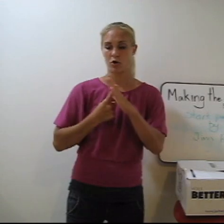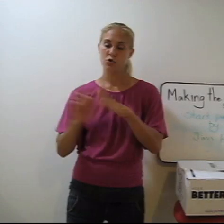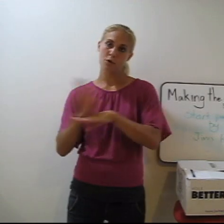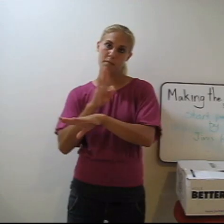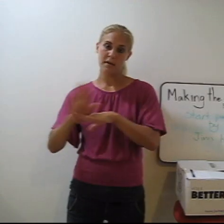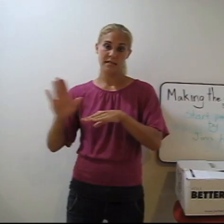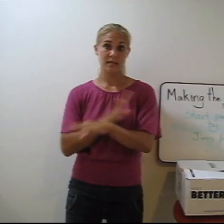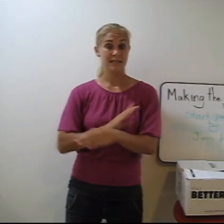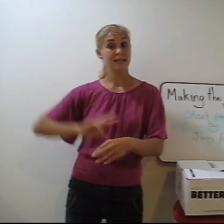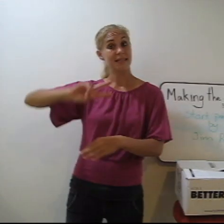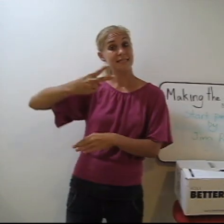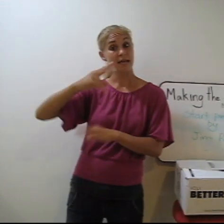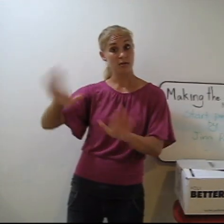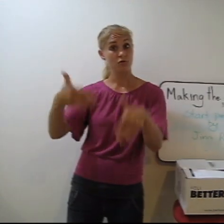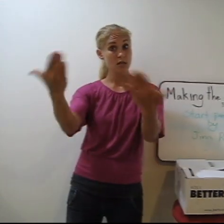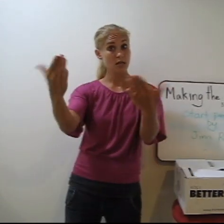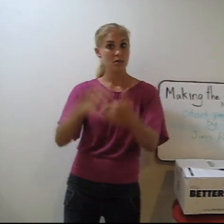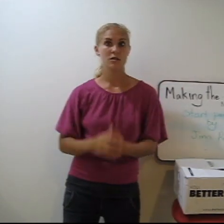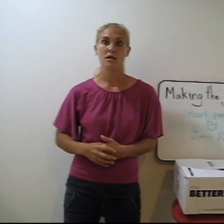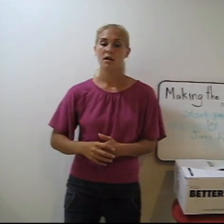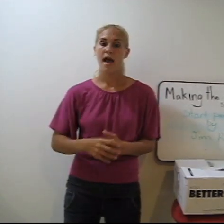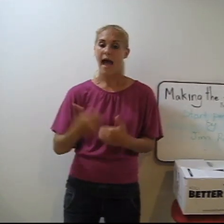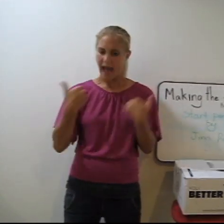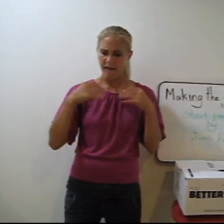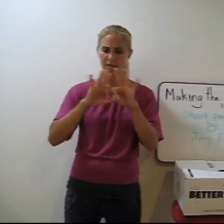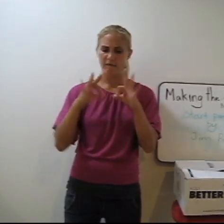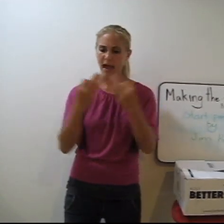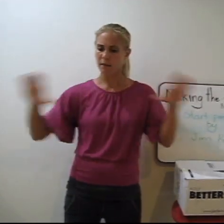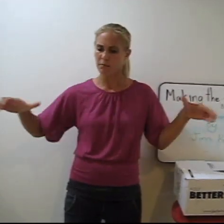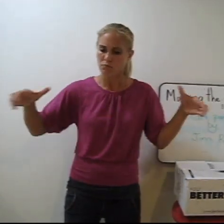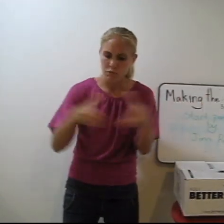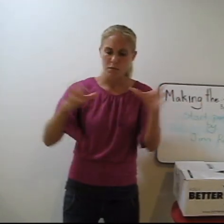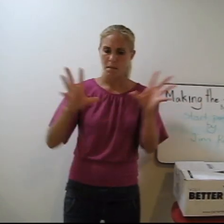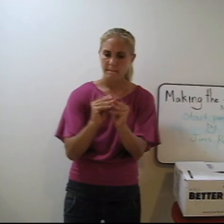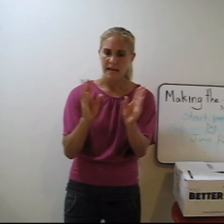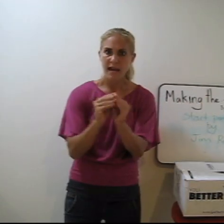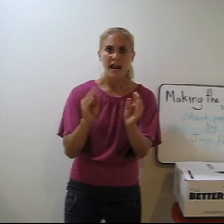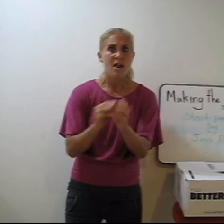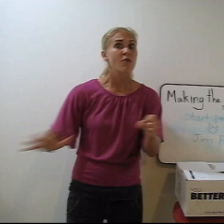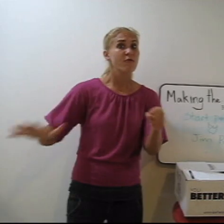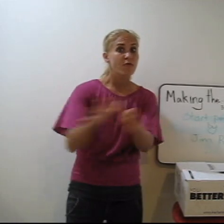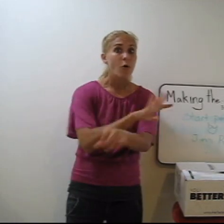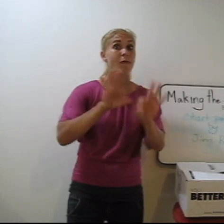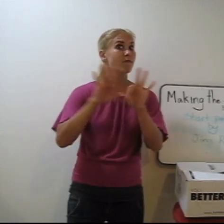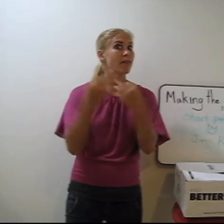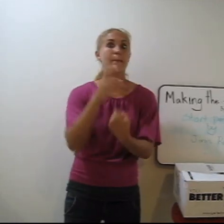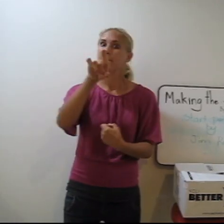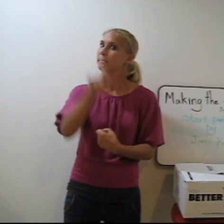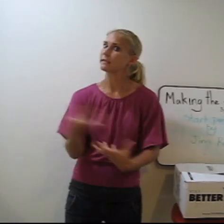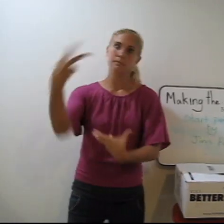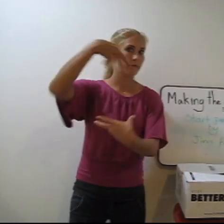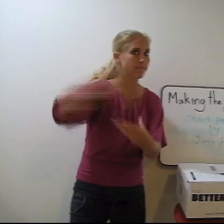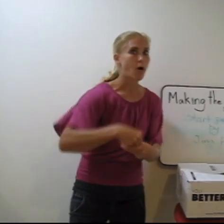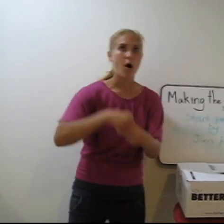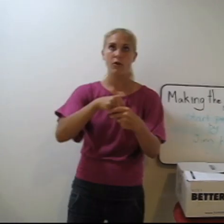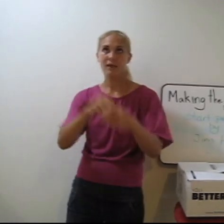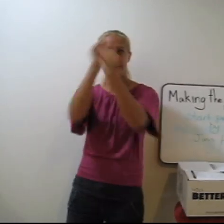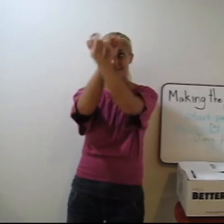number two, call a family meeting. Enroll the entire family into the vision, objectives, and rewards of